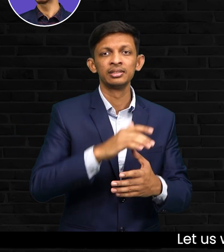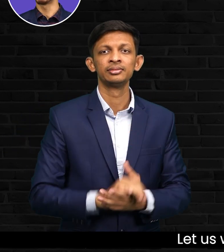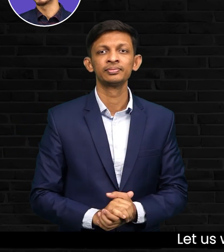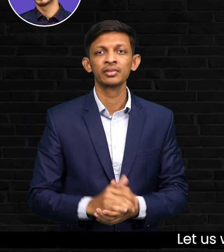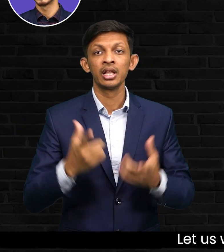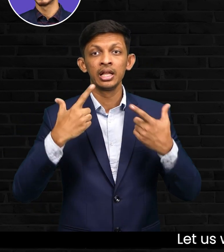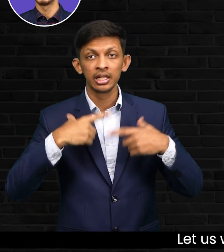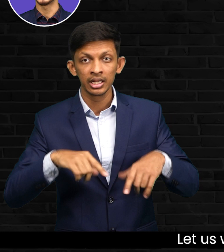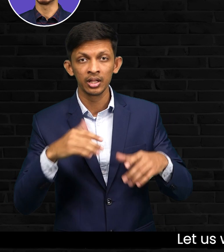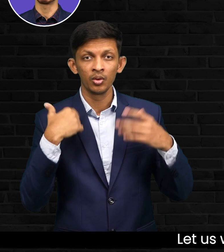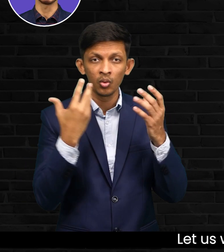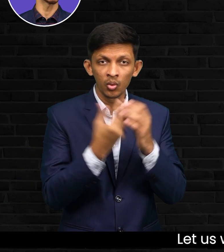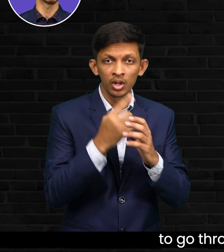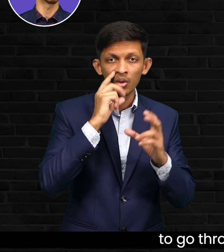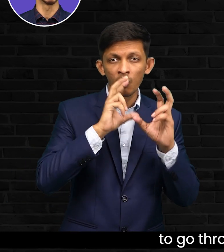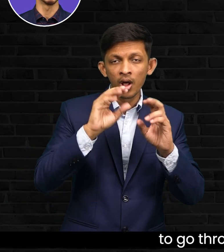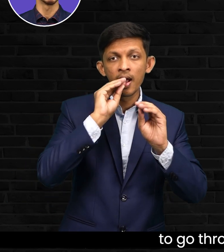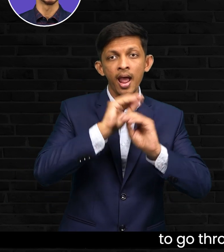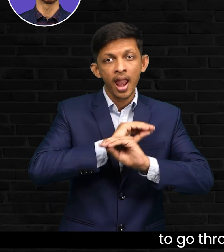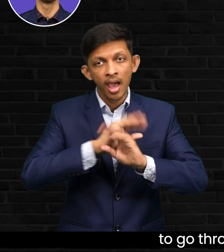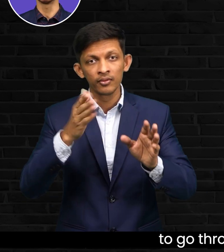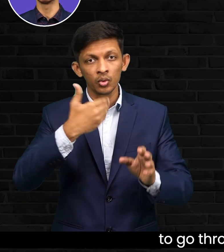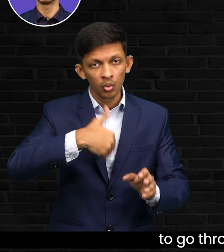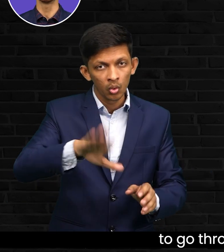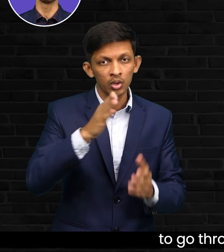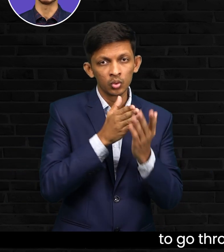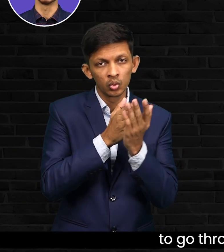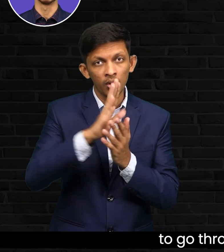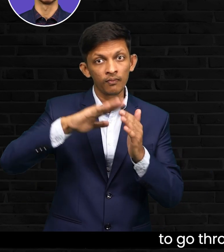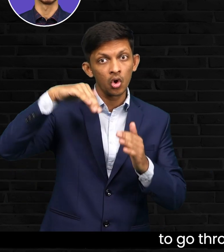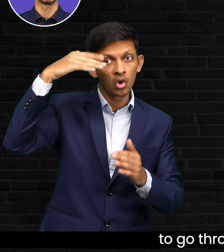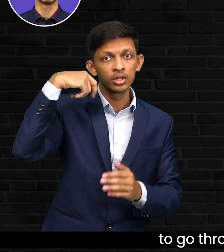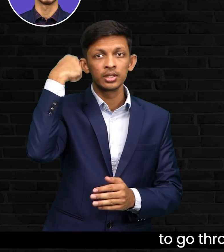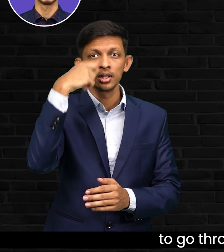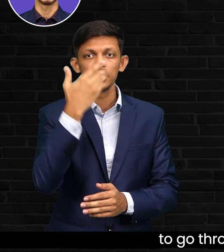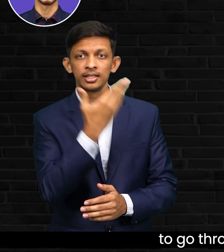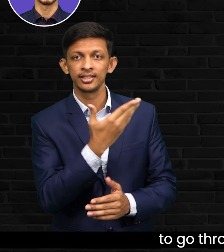Let us watch the information to go through further in this video.